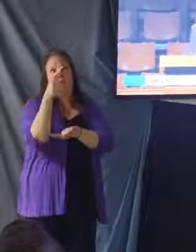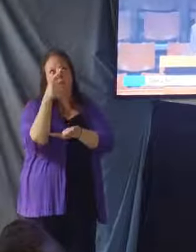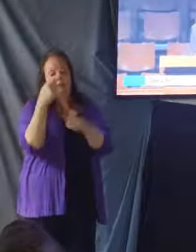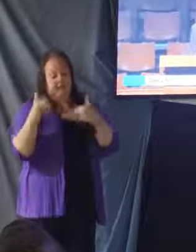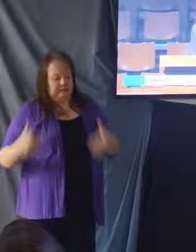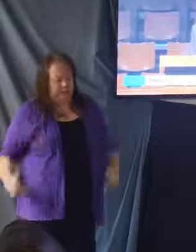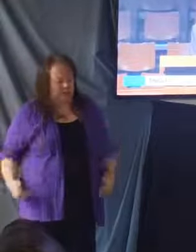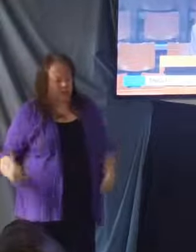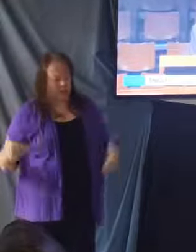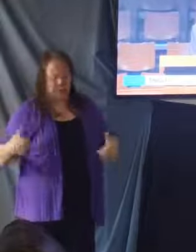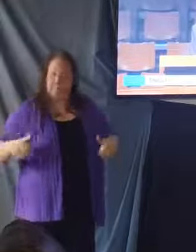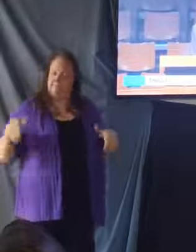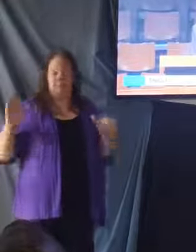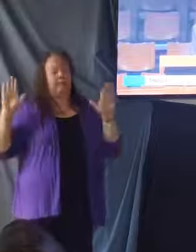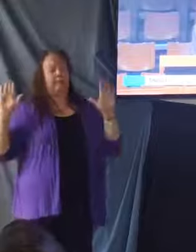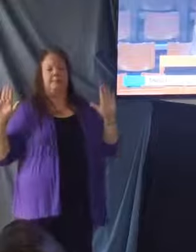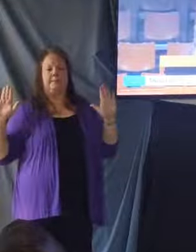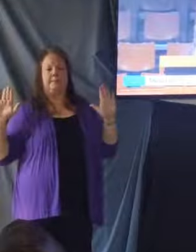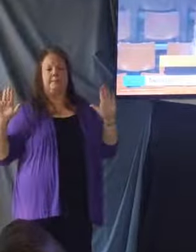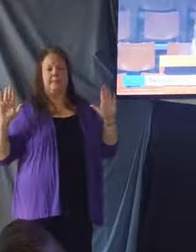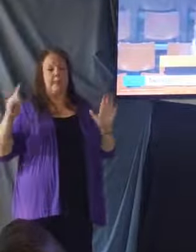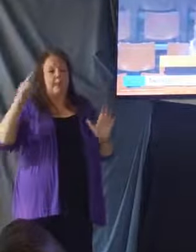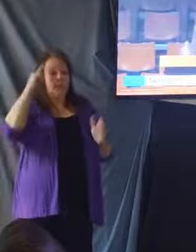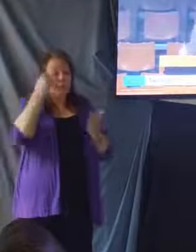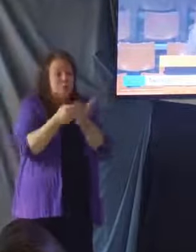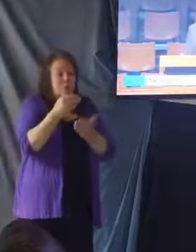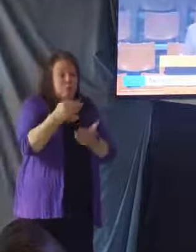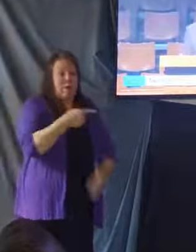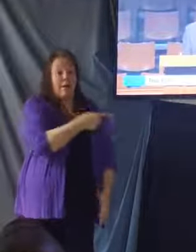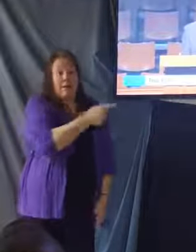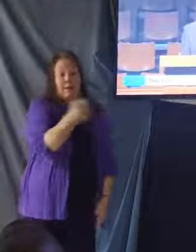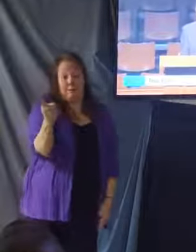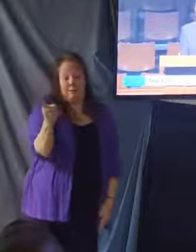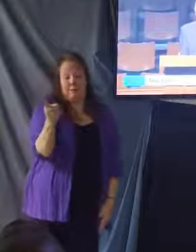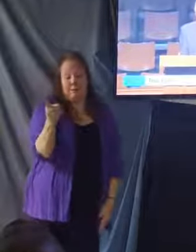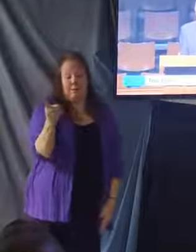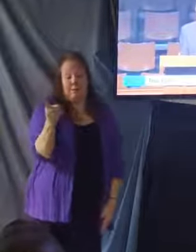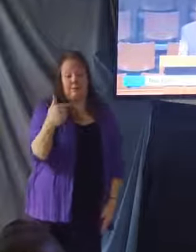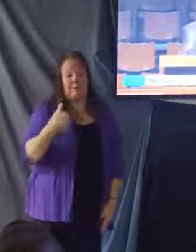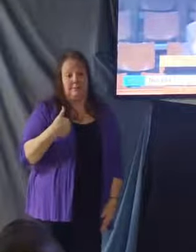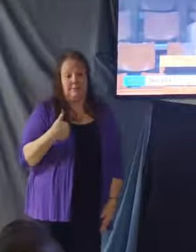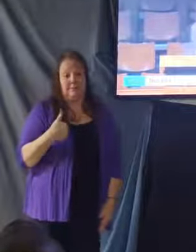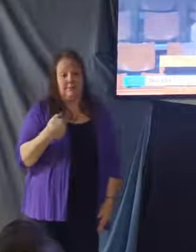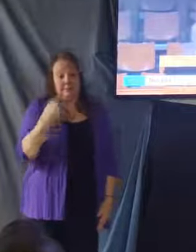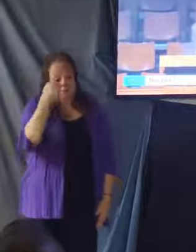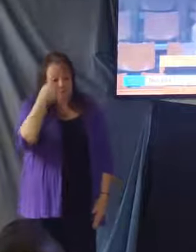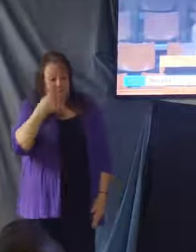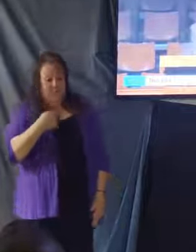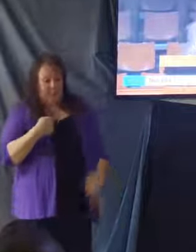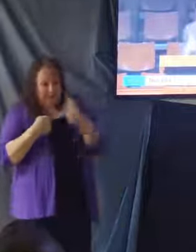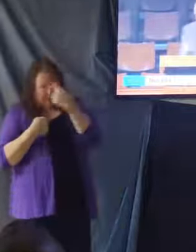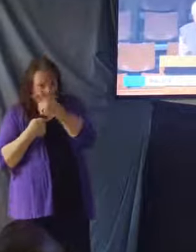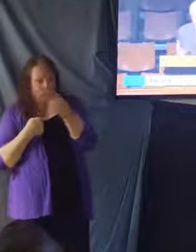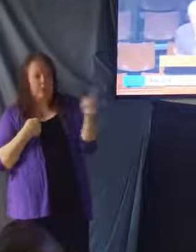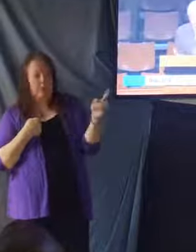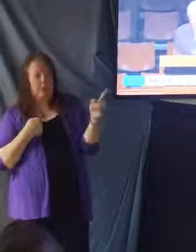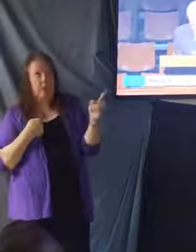gave himself to redeem us. It was for us